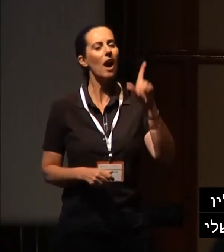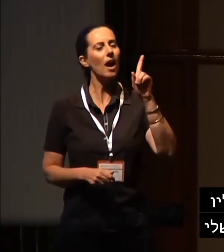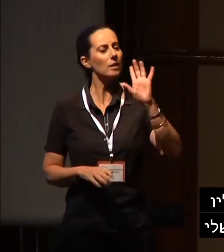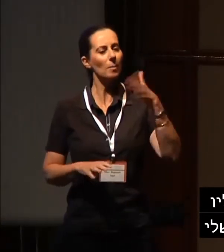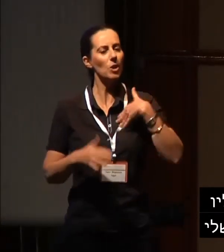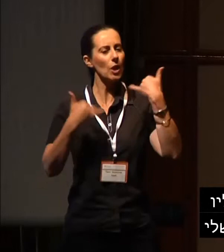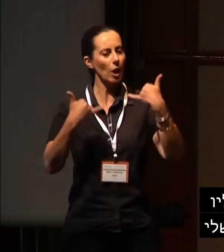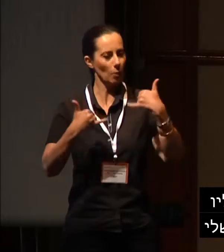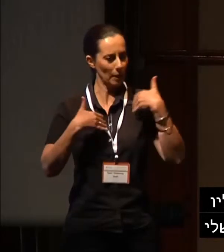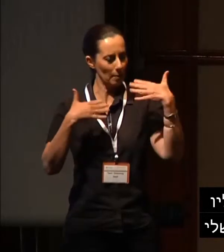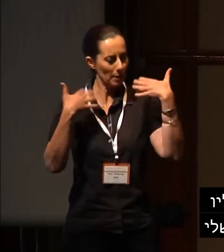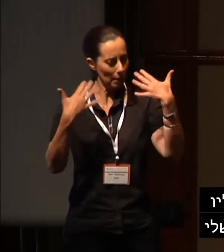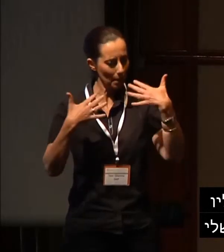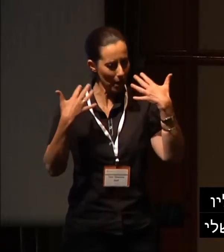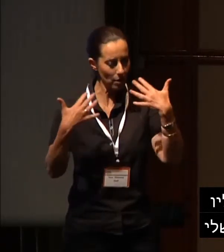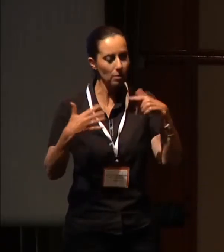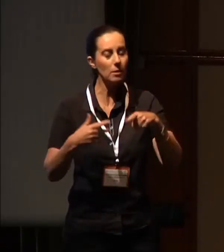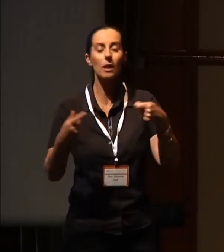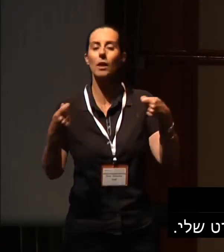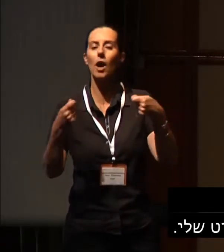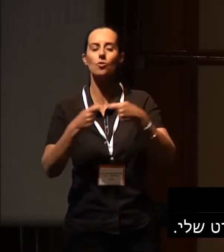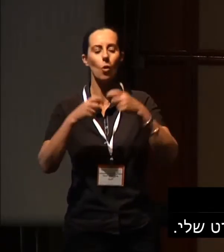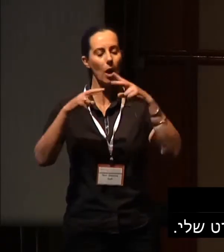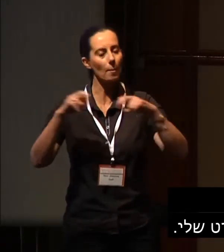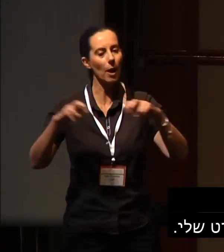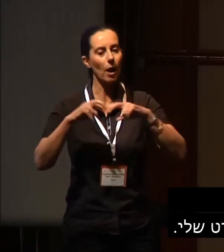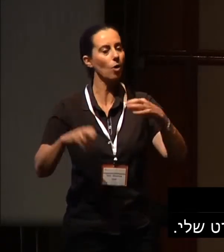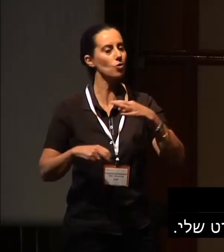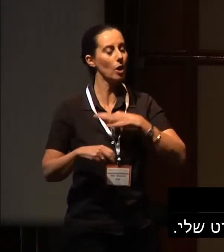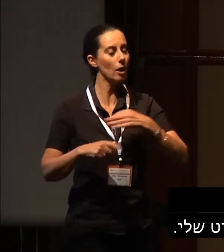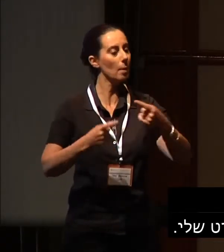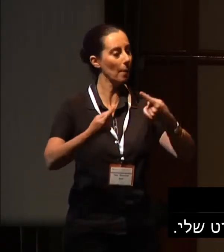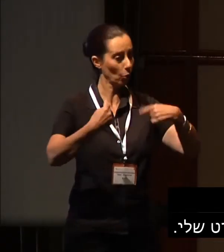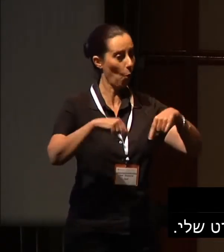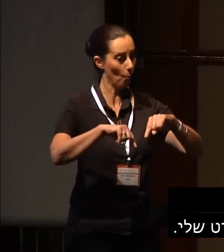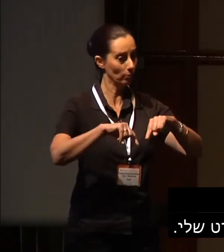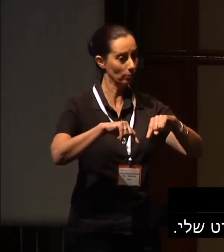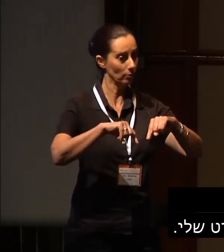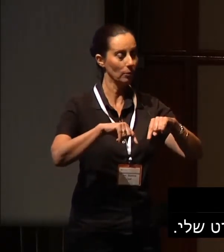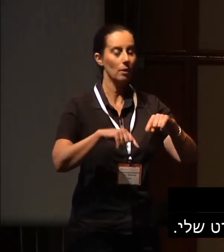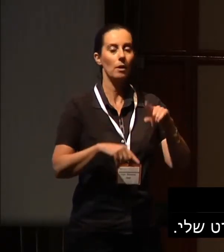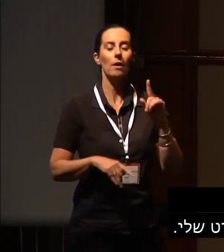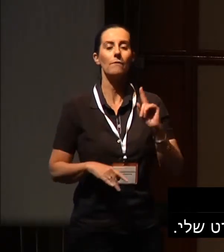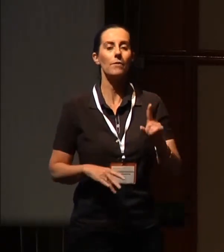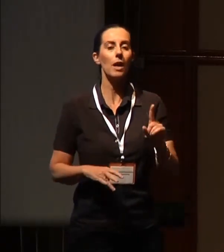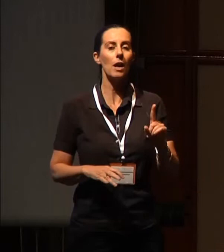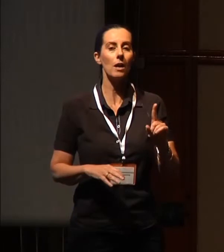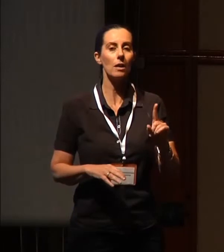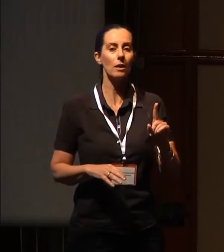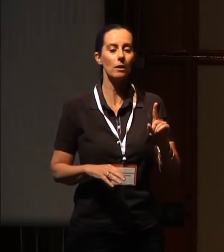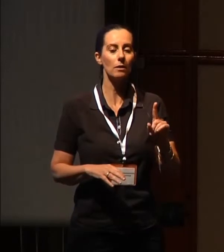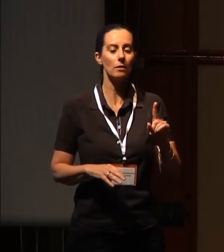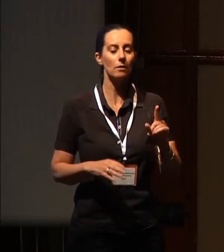about is related to my research in the area and my PhD thesis.